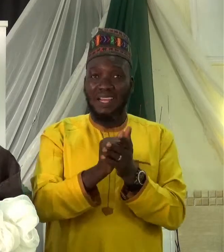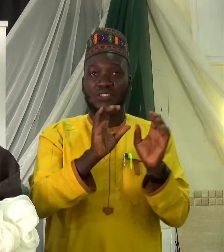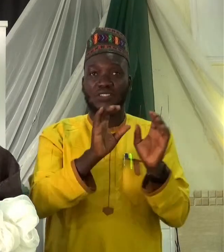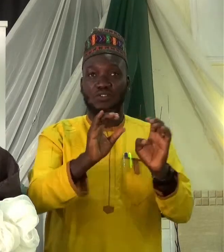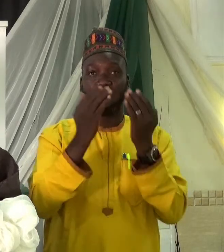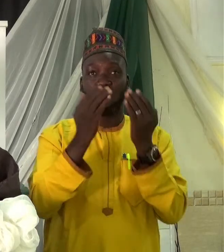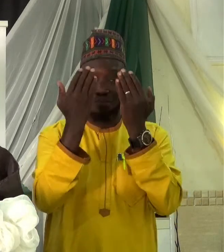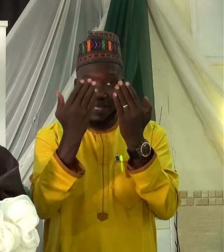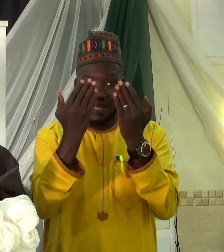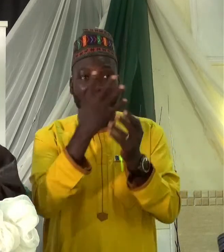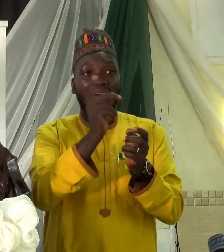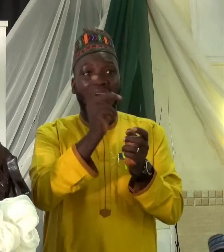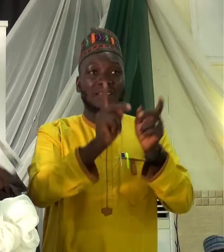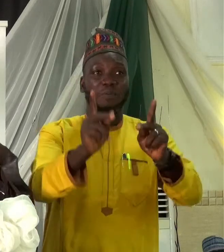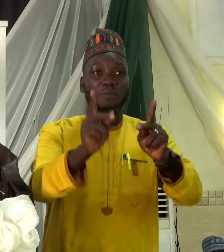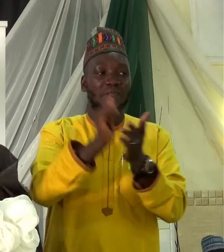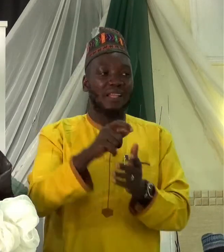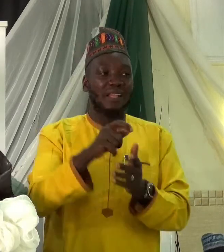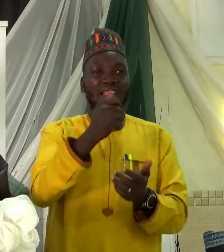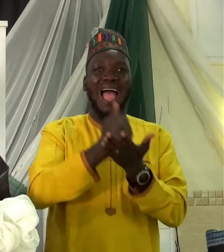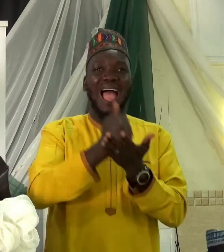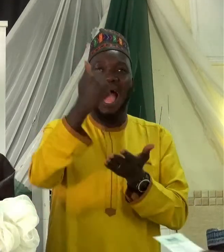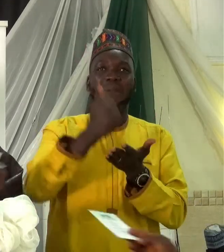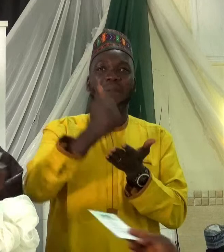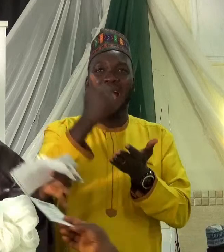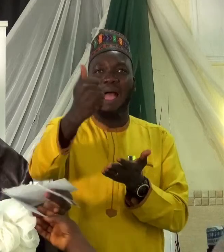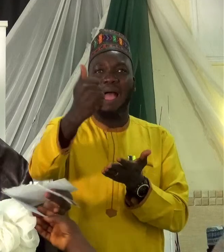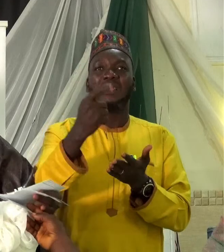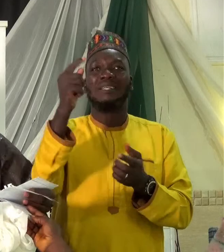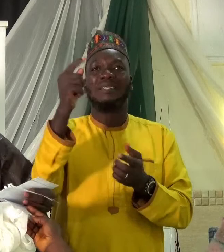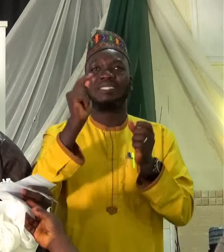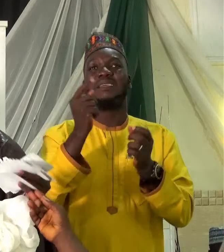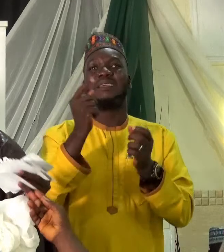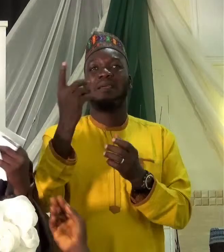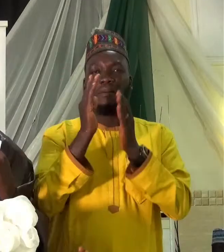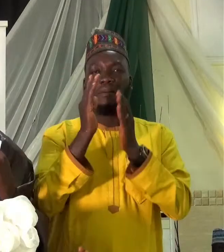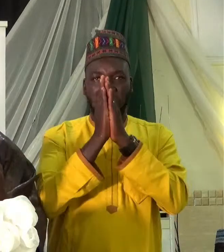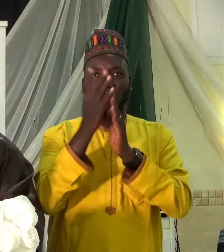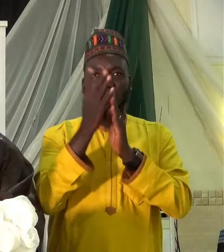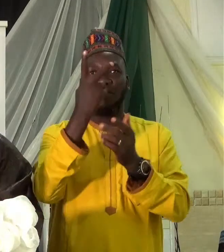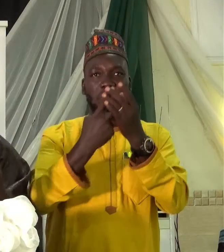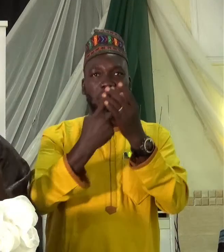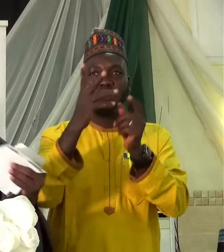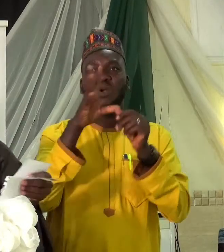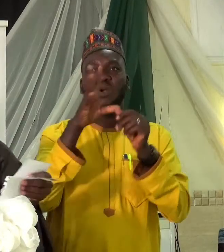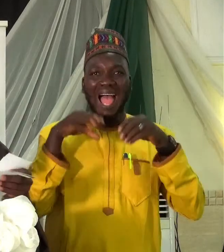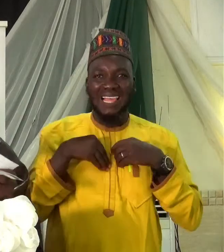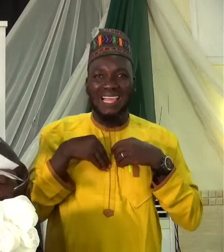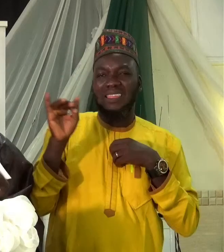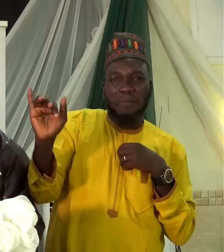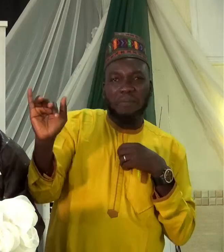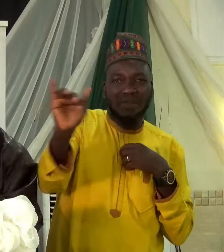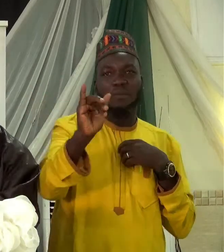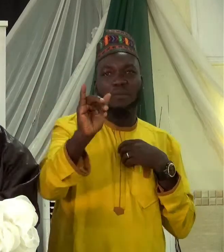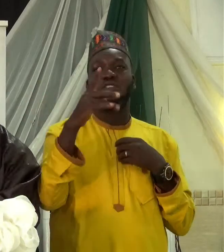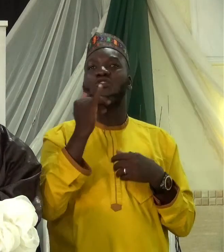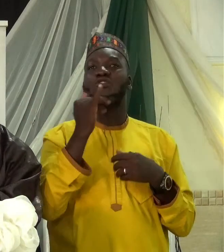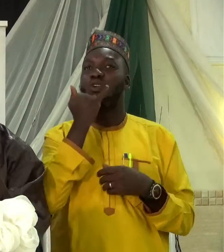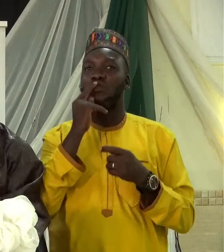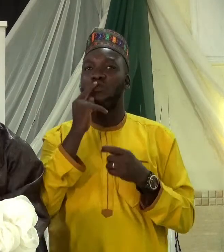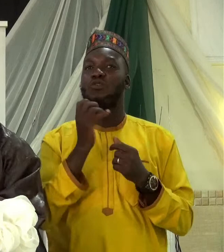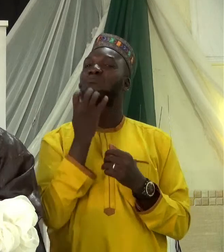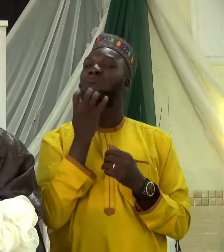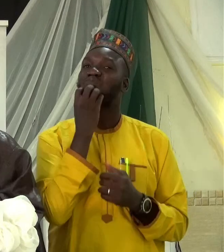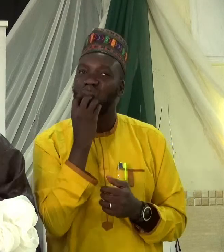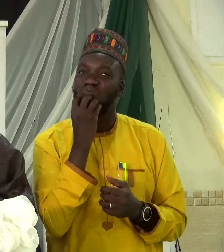ami ami adura wo jo gba bakan na ni latara be a gbede samu ni olodun da gba ni sawa ba wa le san baba la